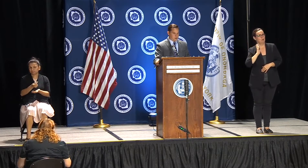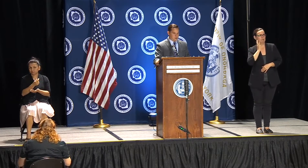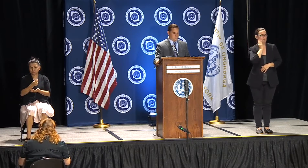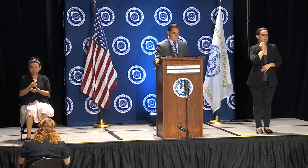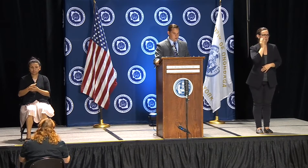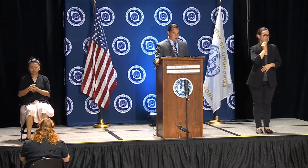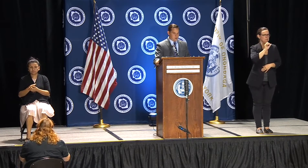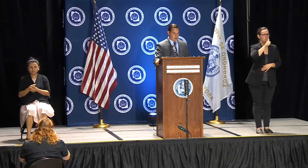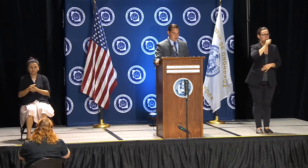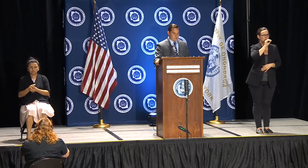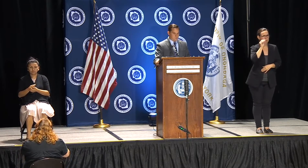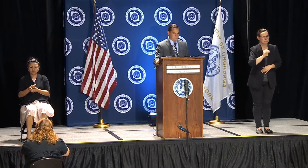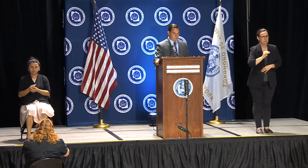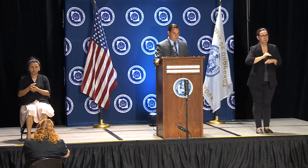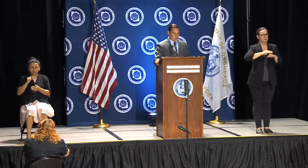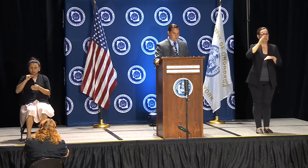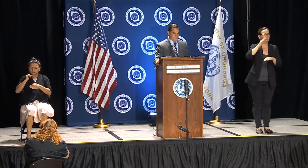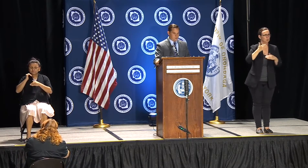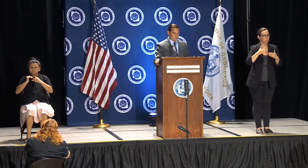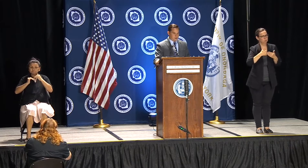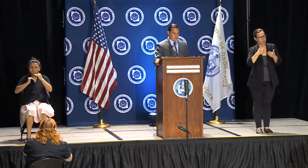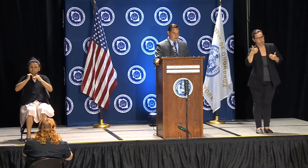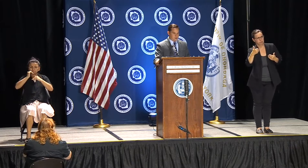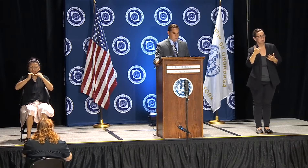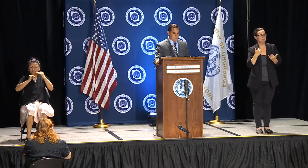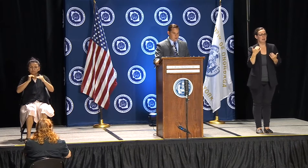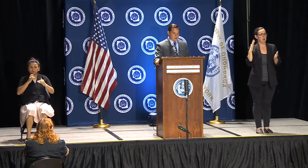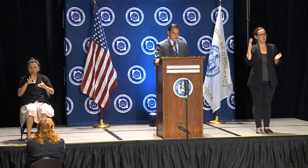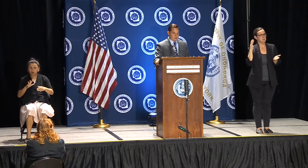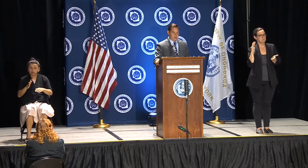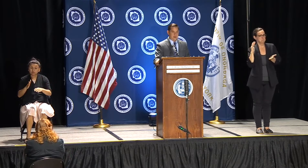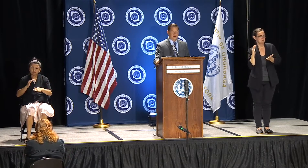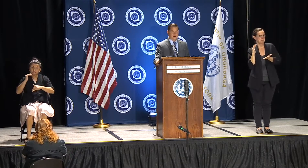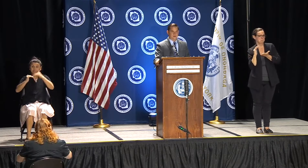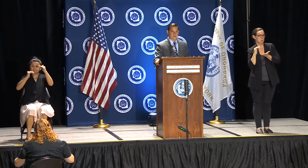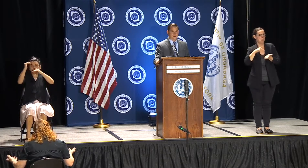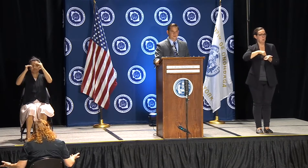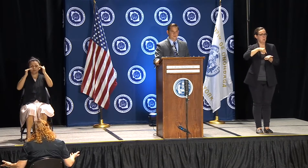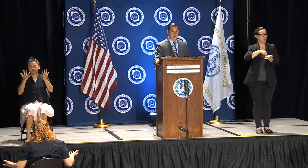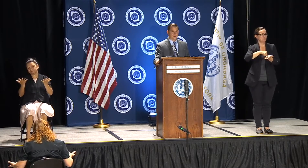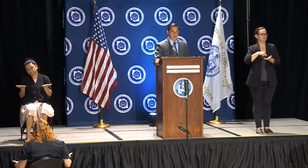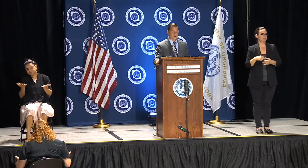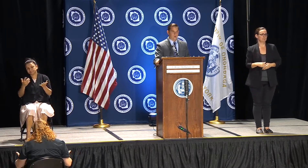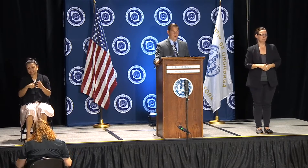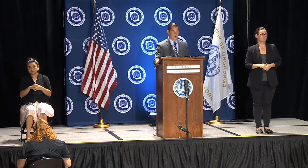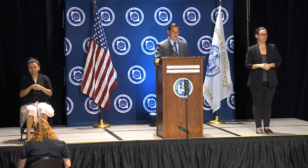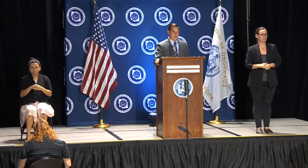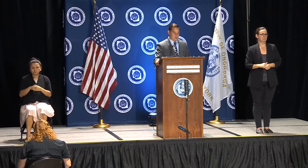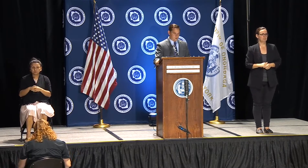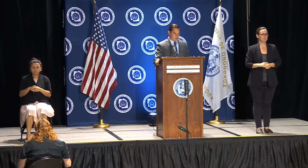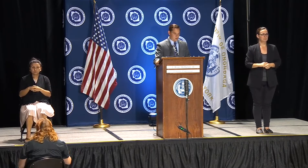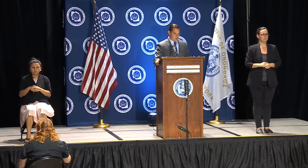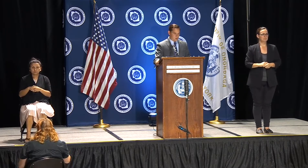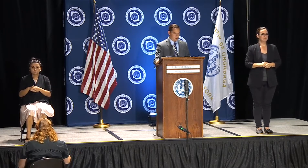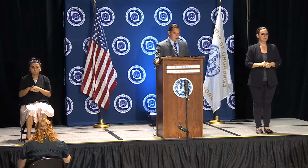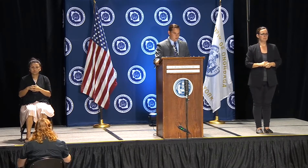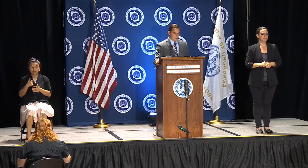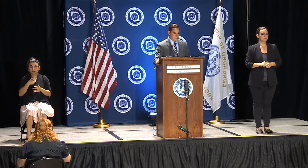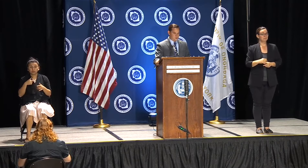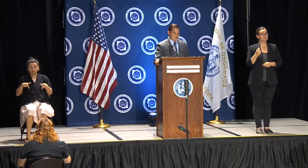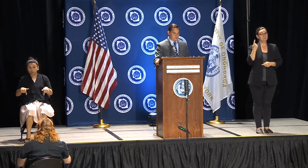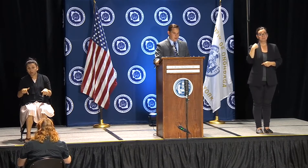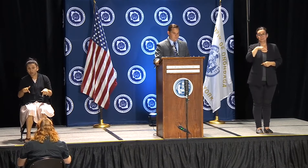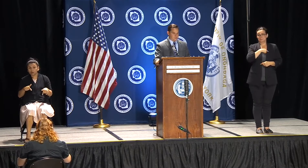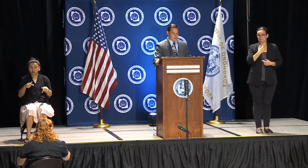in the right direction, but certainly the reality is we have a hole, and